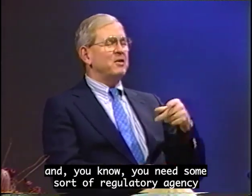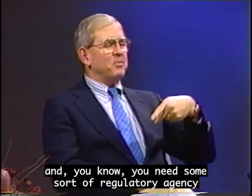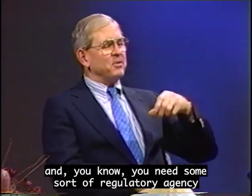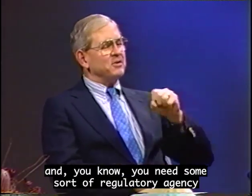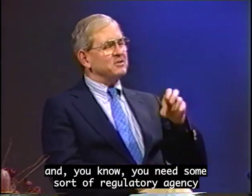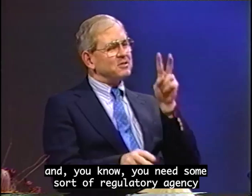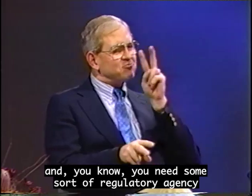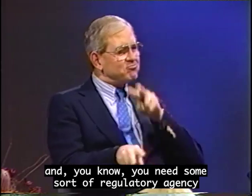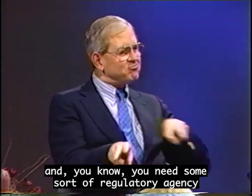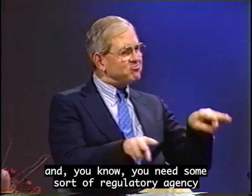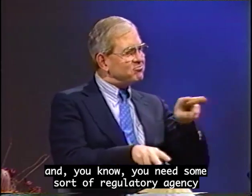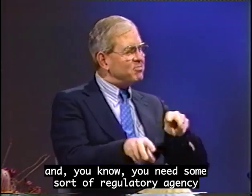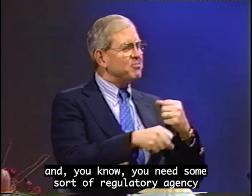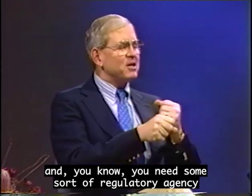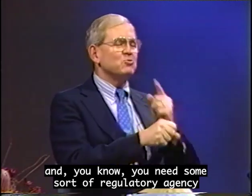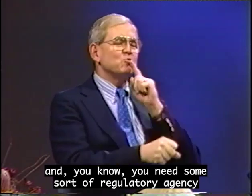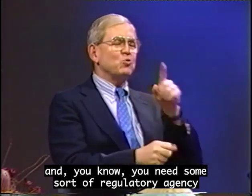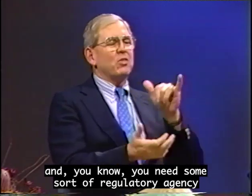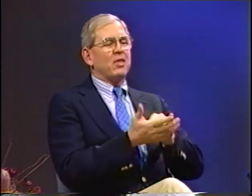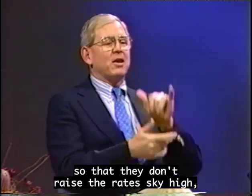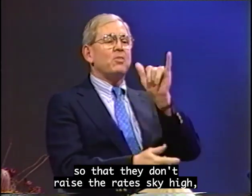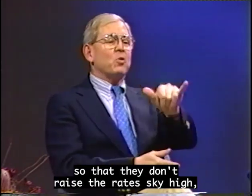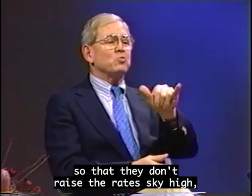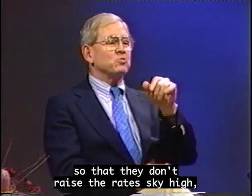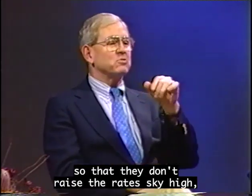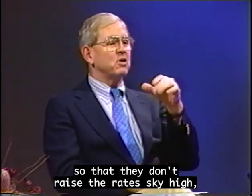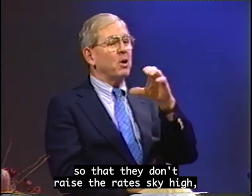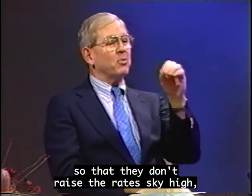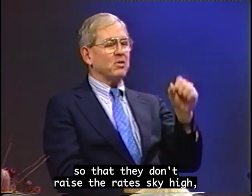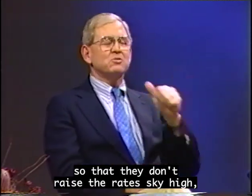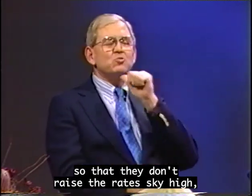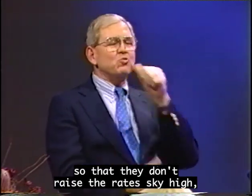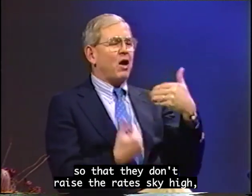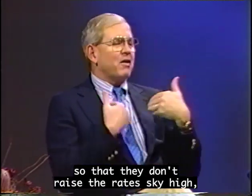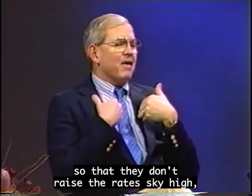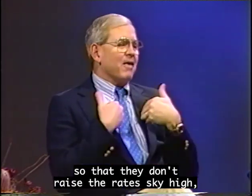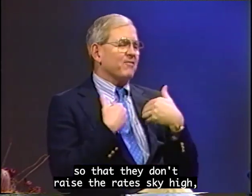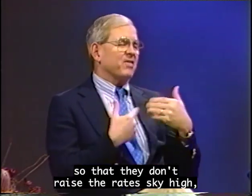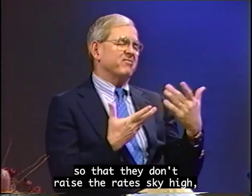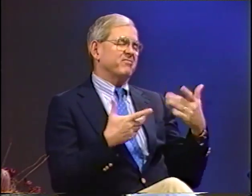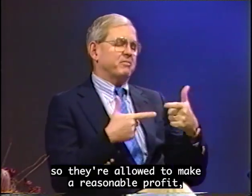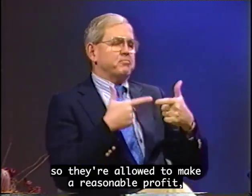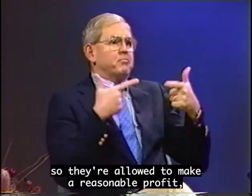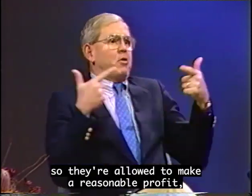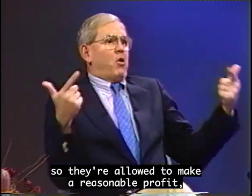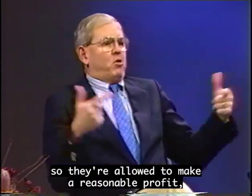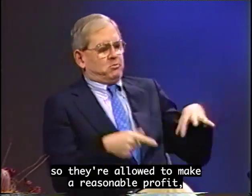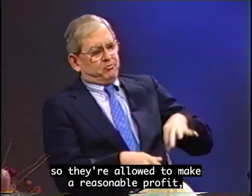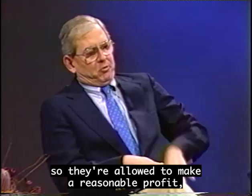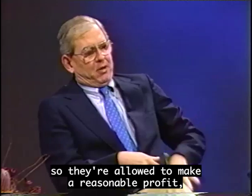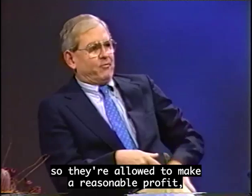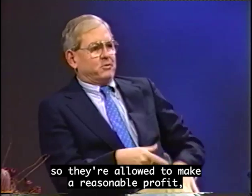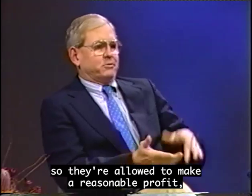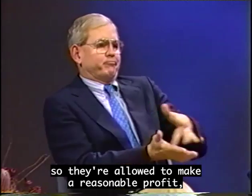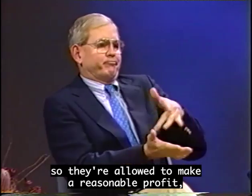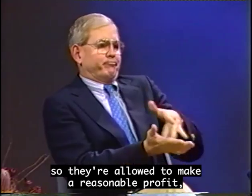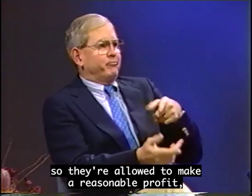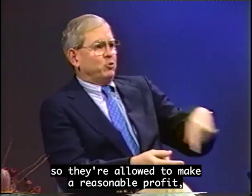some sort of regulatory agency so that they don't raise the rates sky high. So